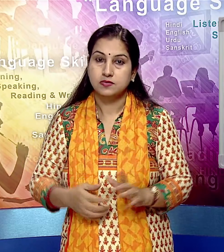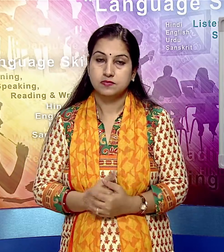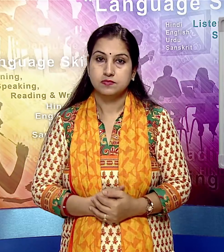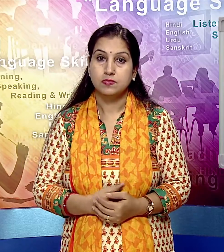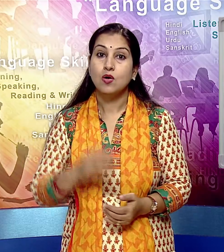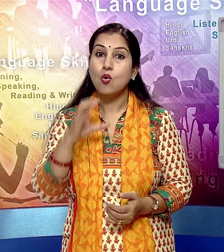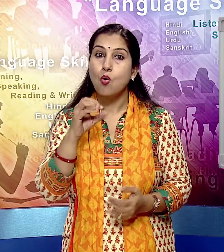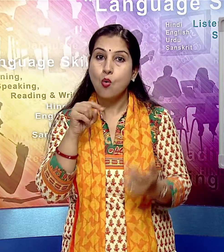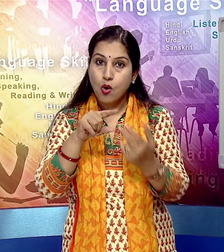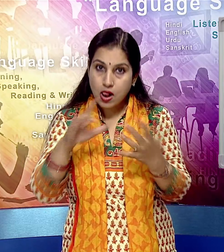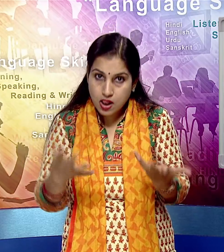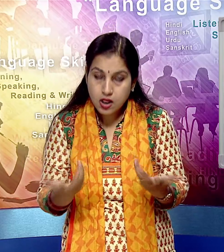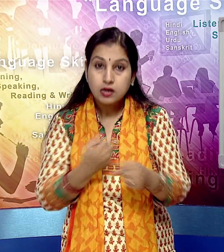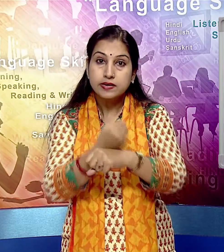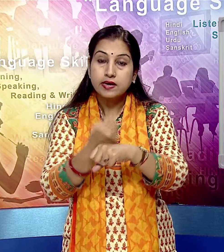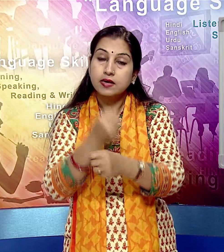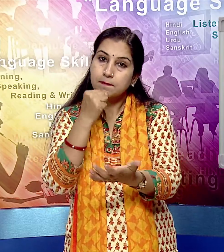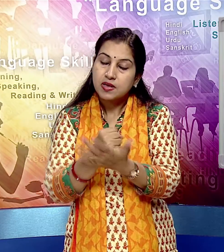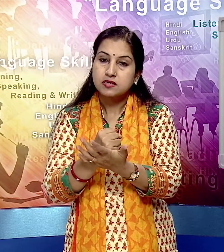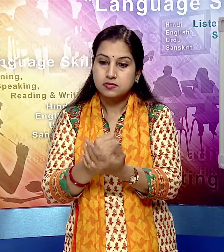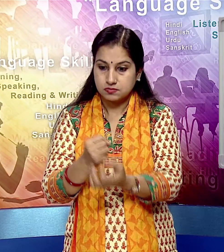Oil or ghee should be heated well.